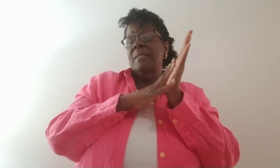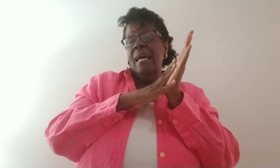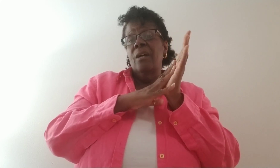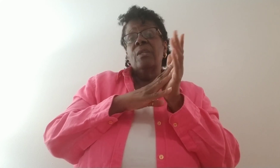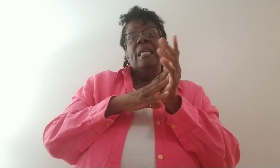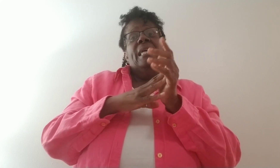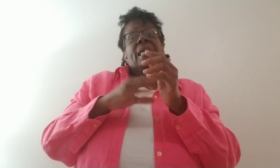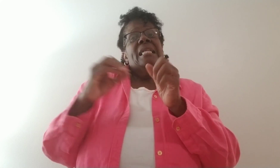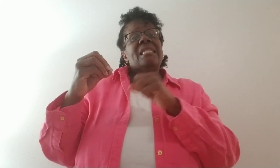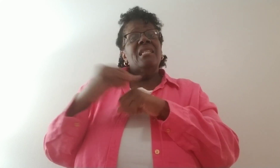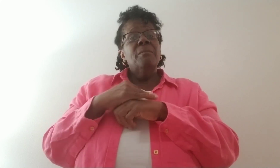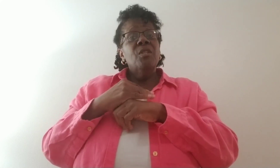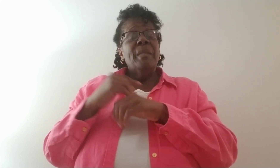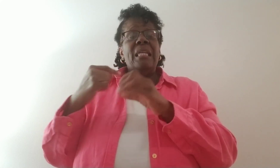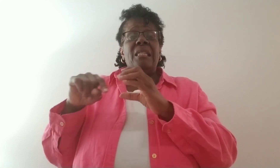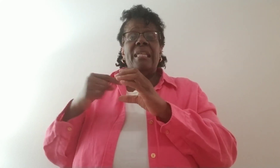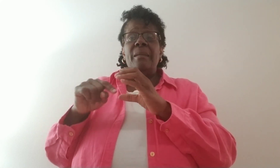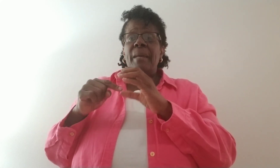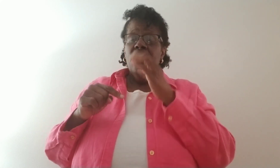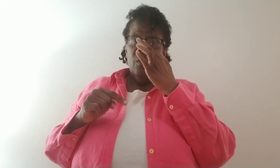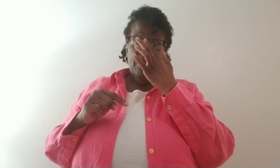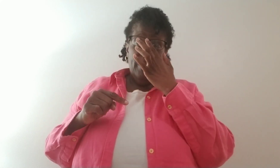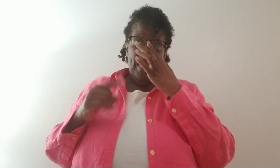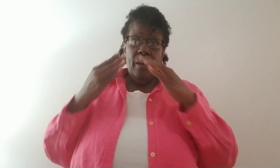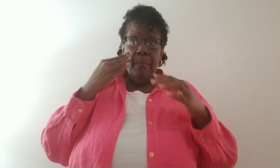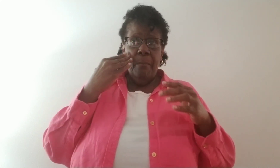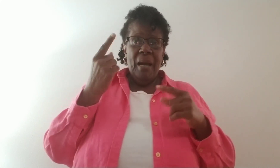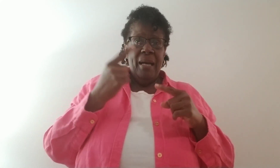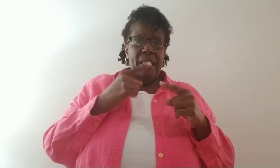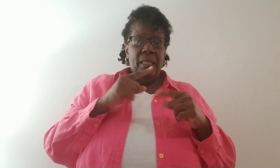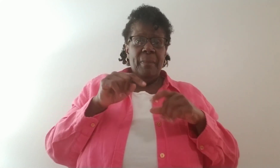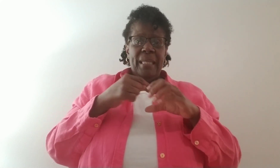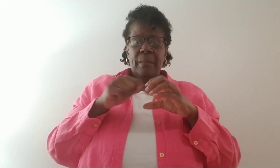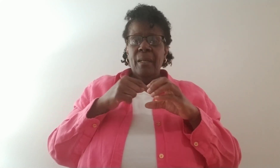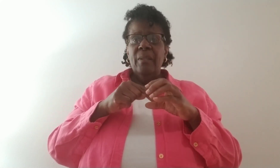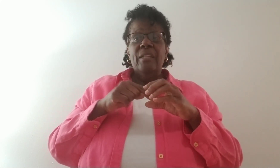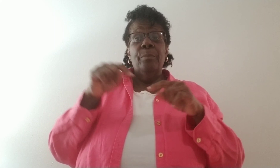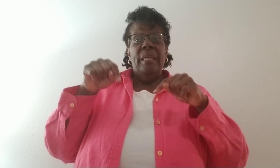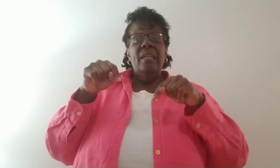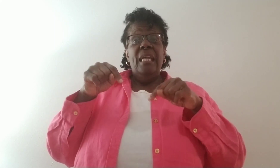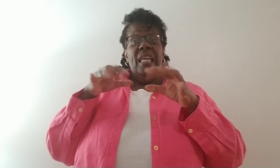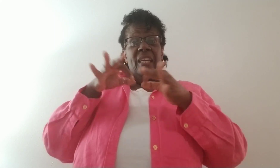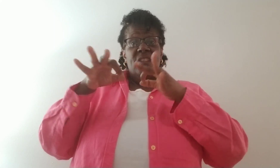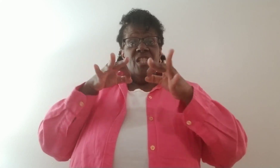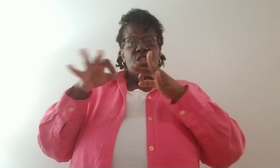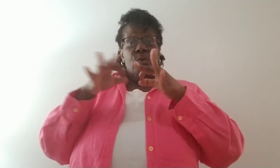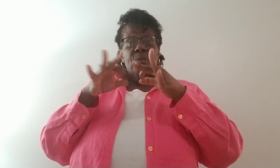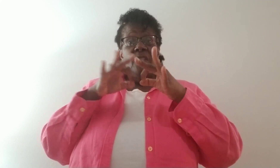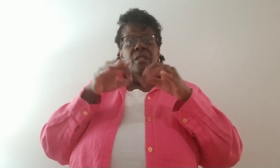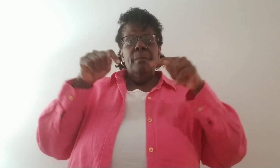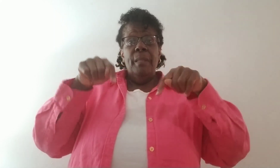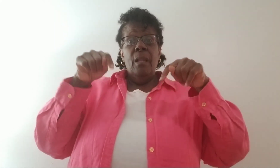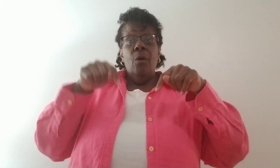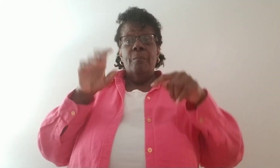Write them down. Send them to me in an email, and my email, it'll be in the description below,